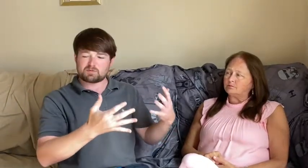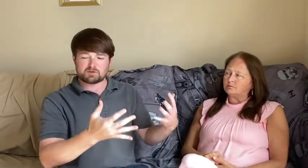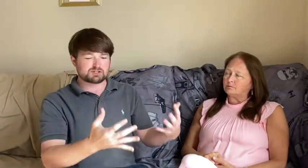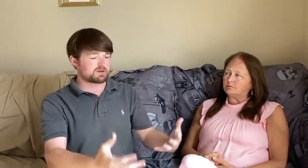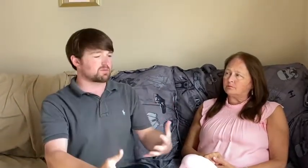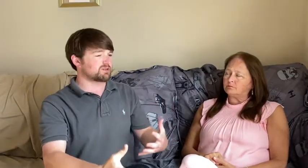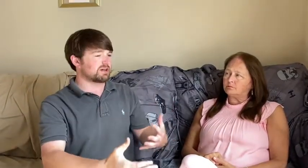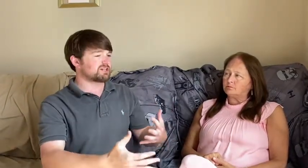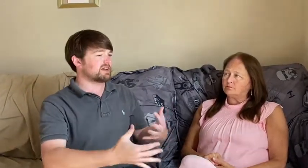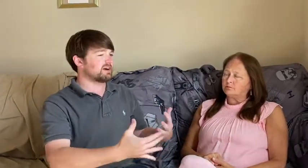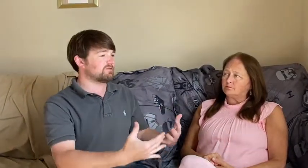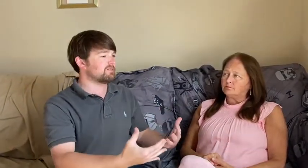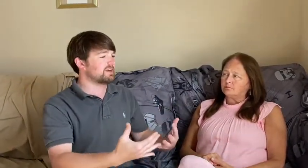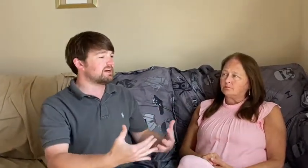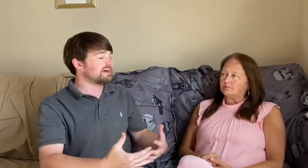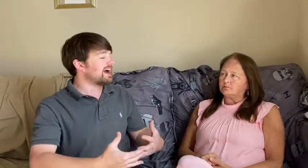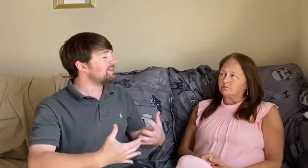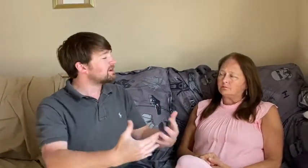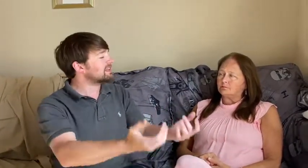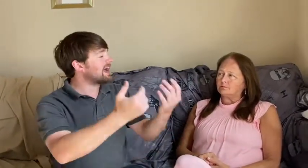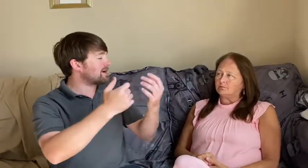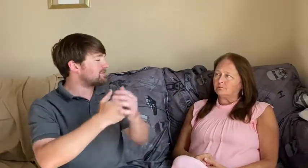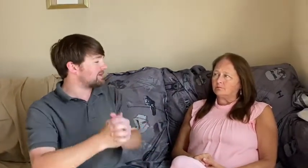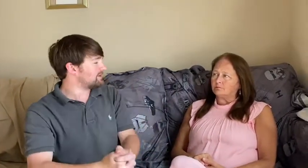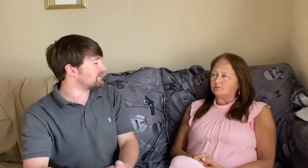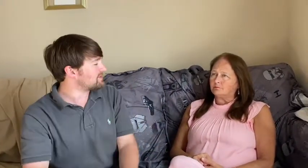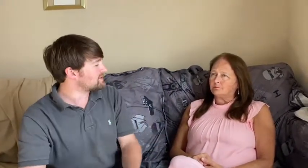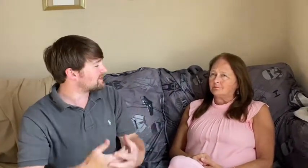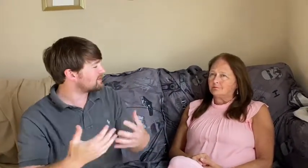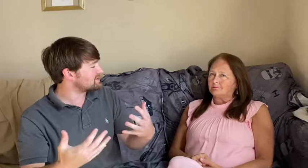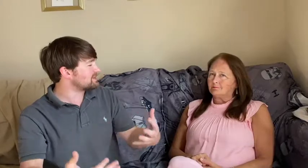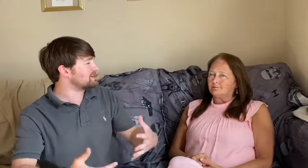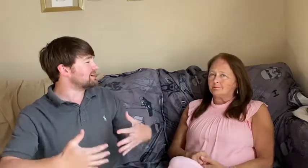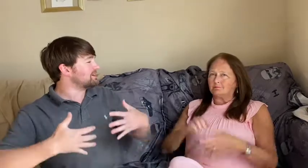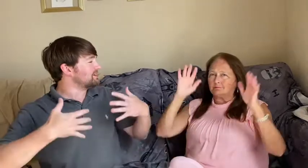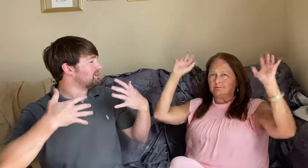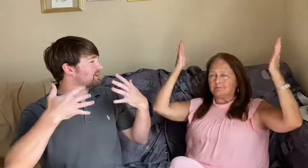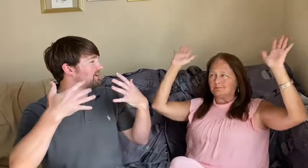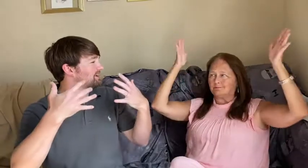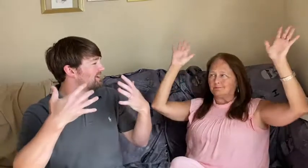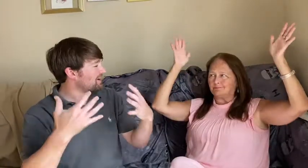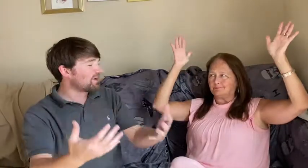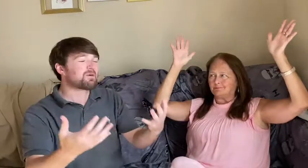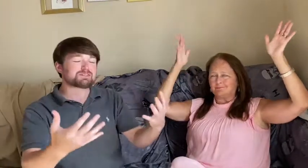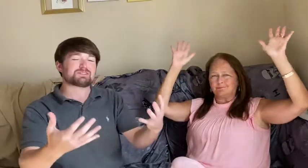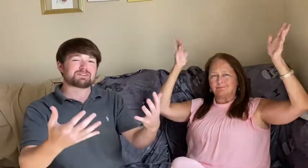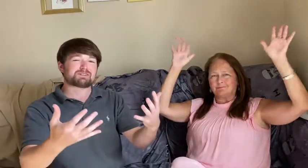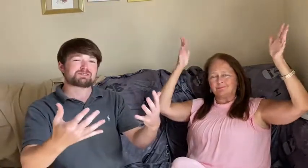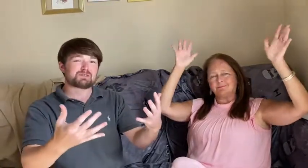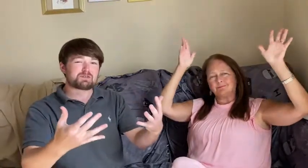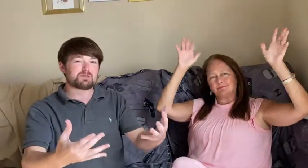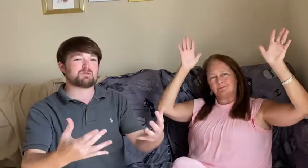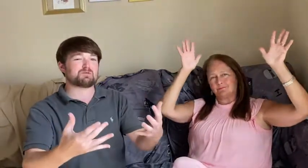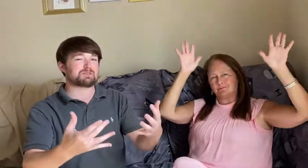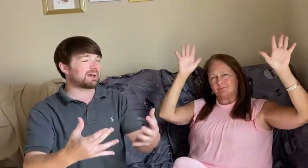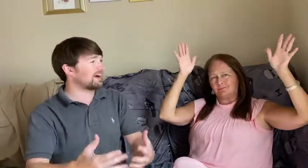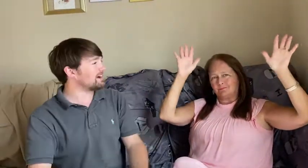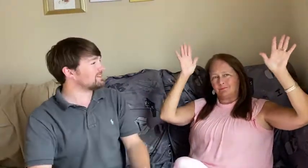want to show their appreciation at an event, how do they clap? What is the I always thought that was so cool, okay? And